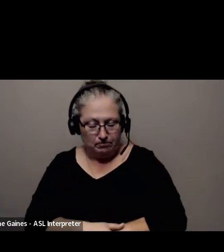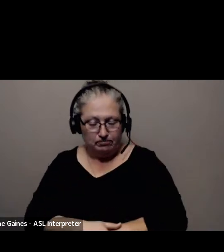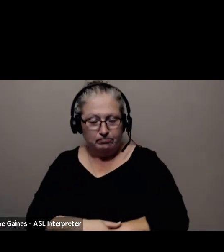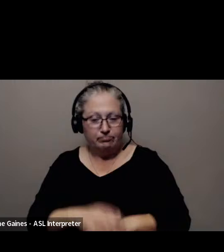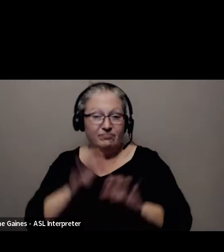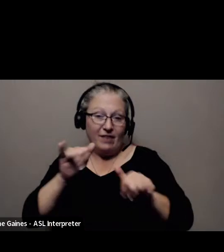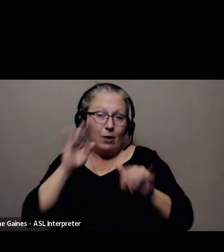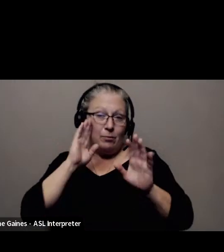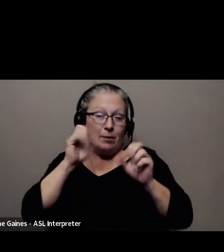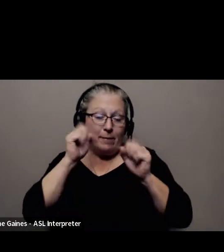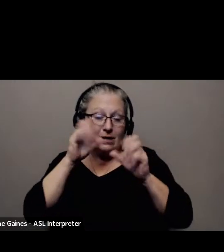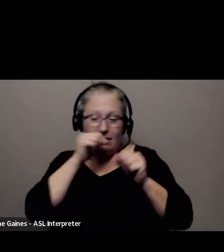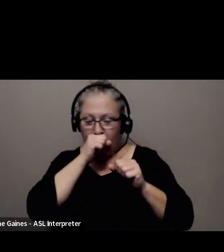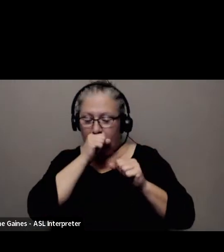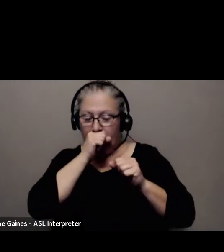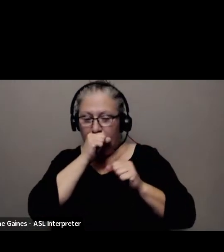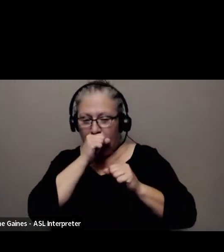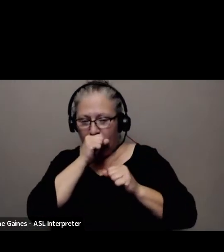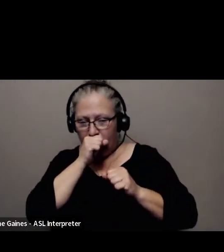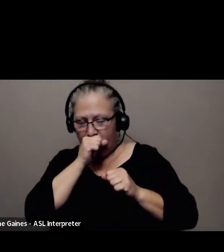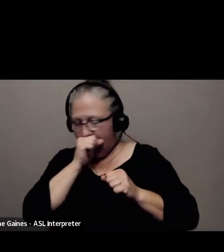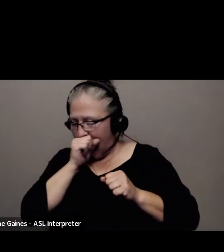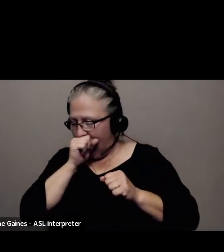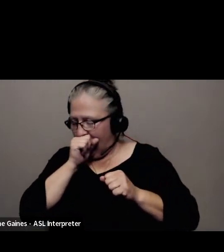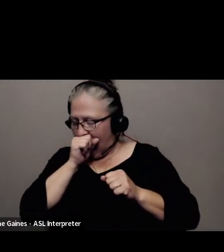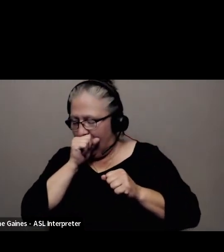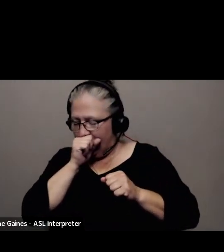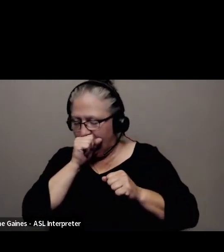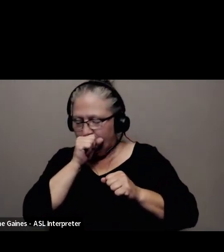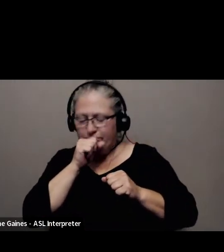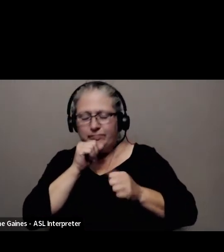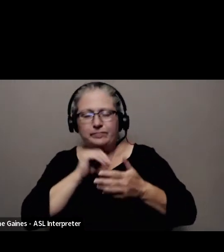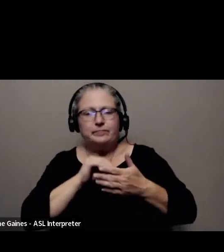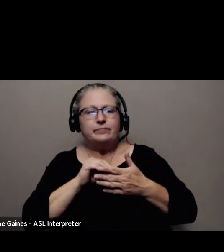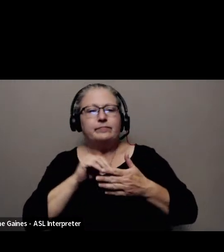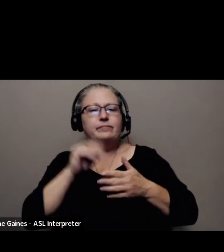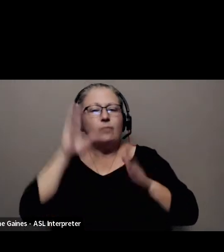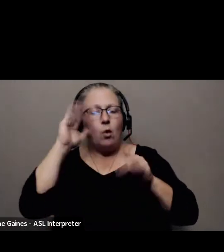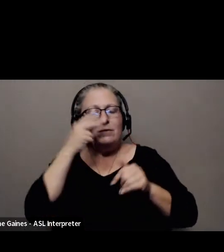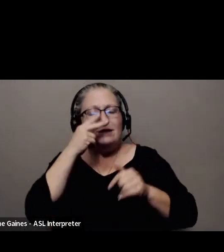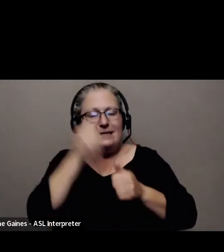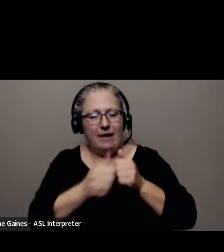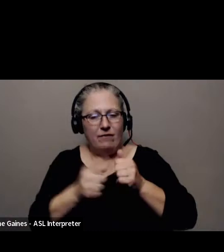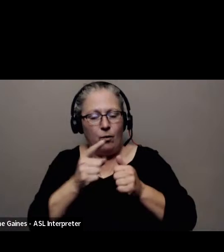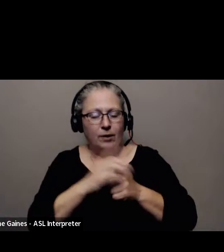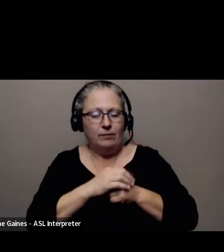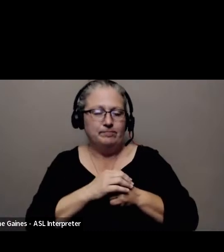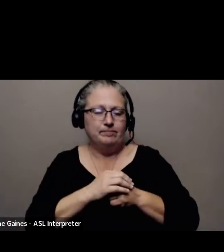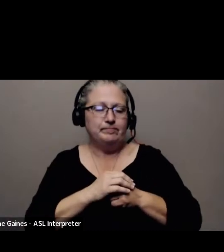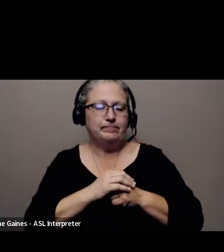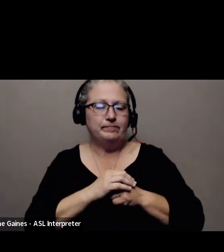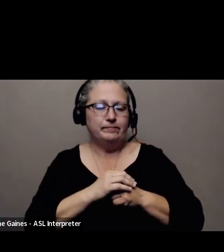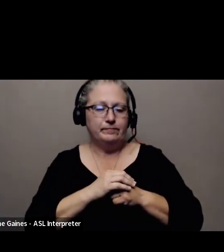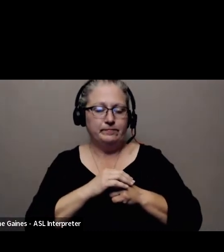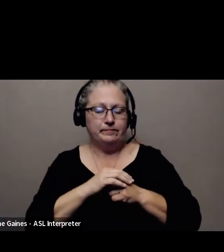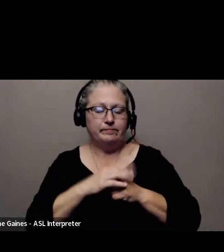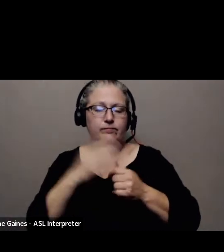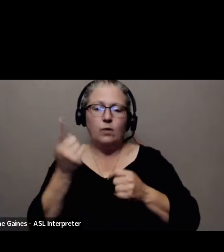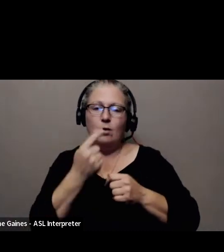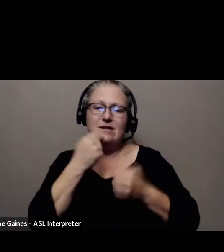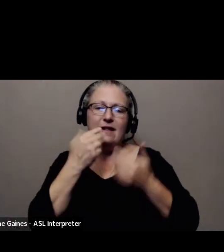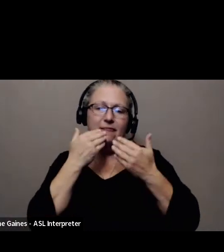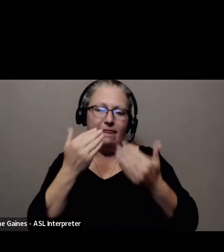be amazing. So I hope to see everybody. Let's see, I wanted to always thank